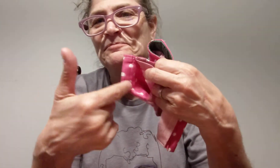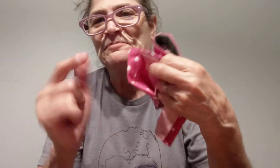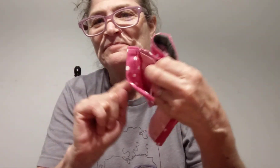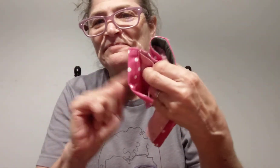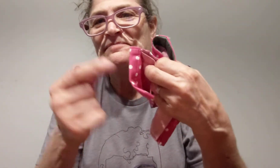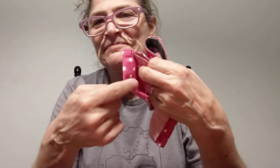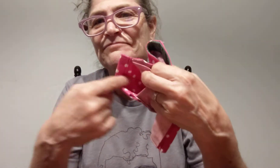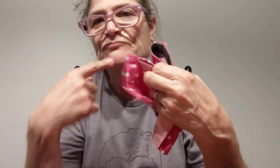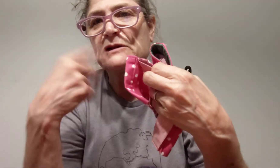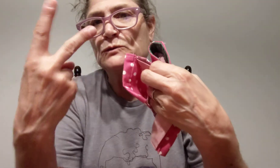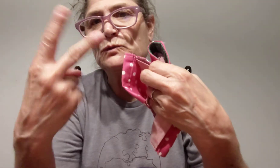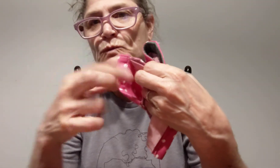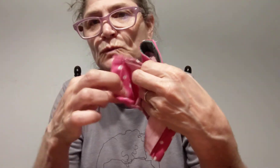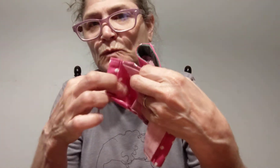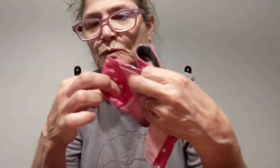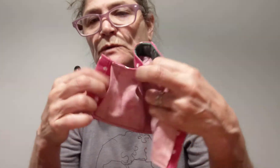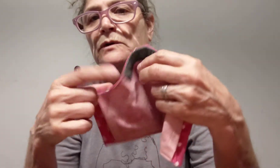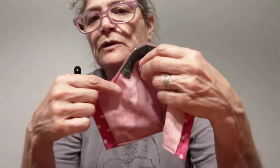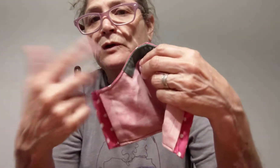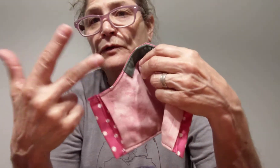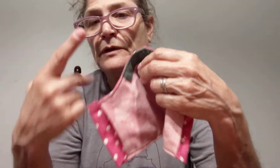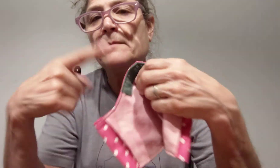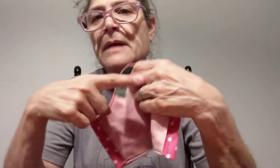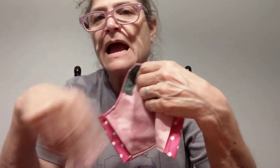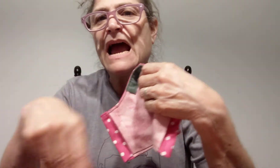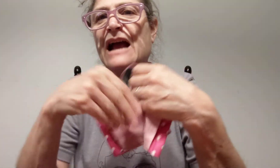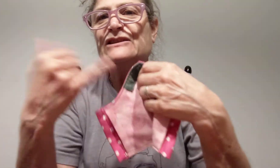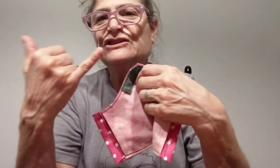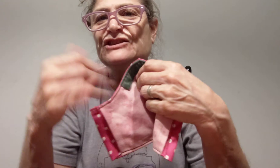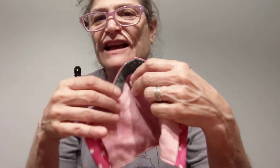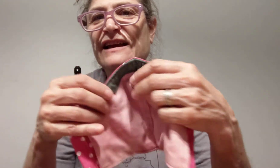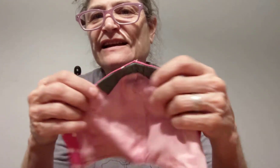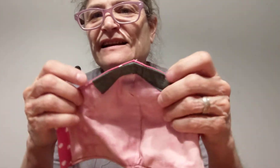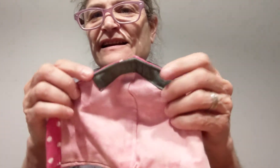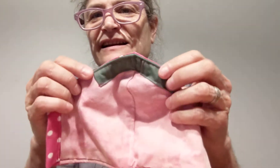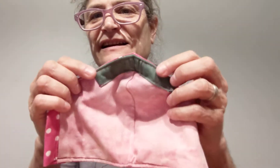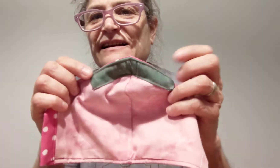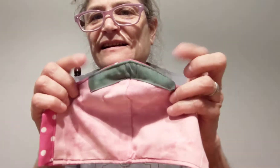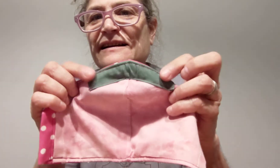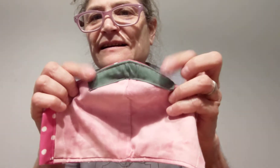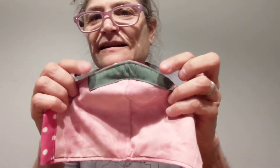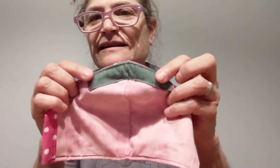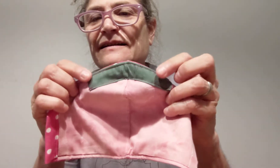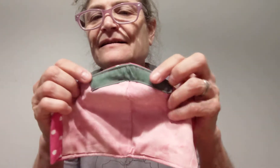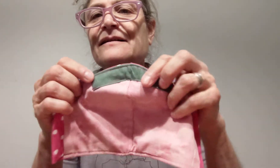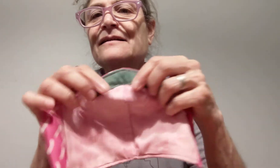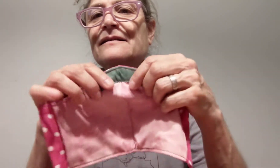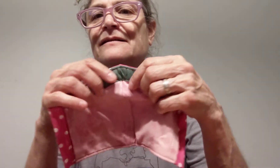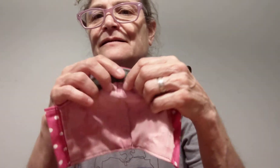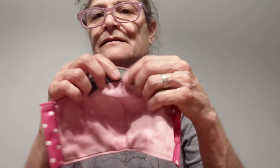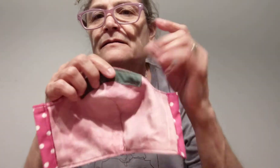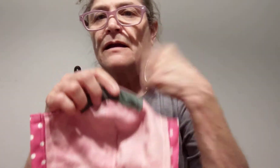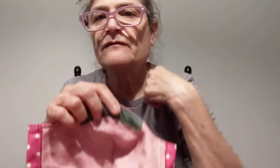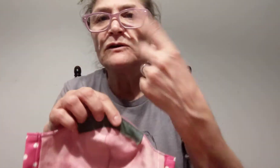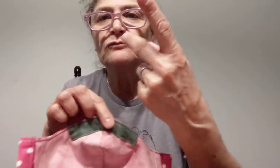1995. I just made detective. I was really excited about my first day at the city. But the guys in the squad were a bunch of jerks. Hi, I'm Jerry.